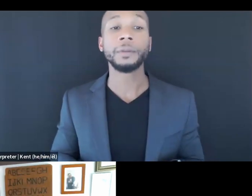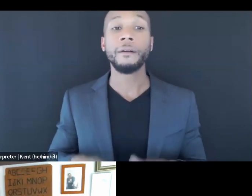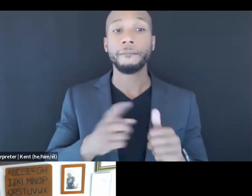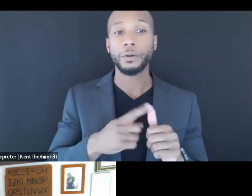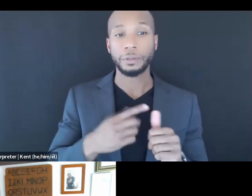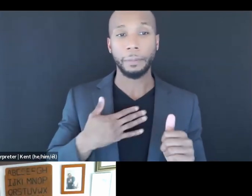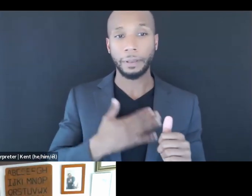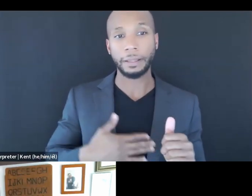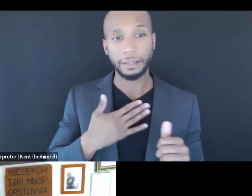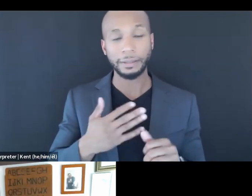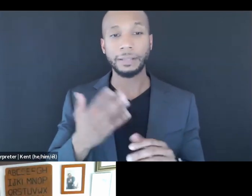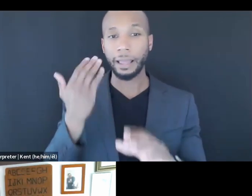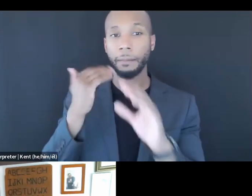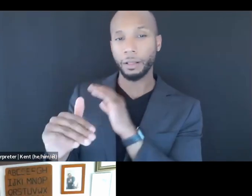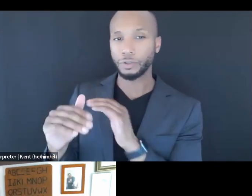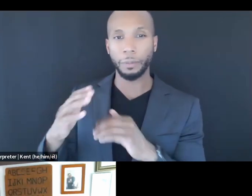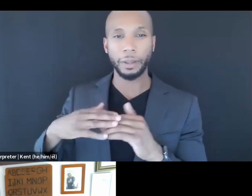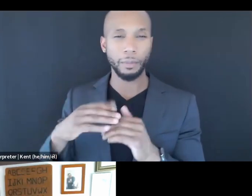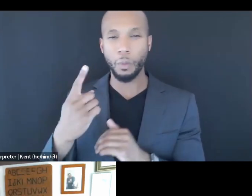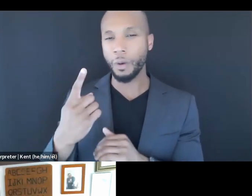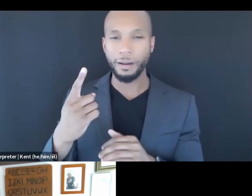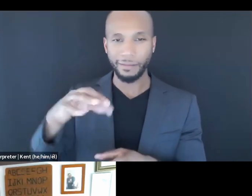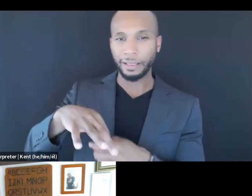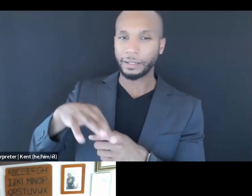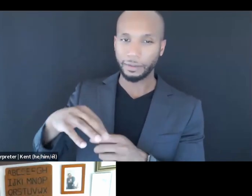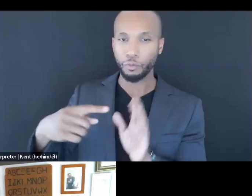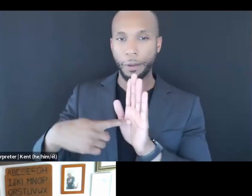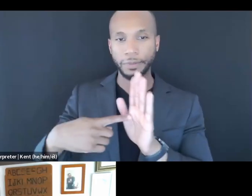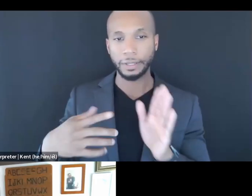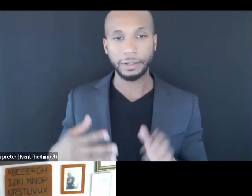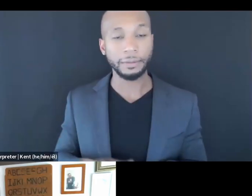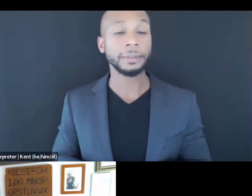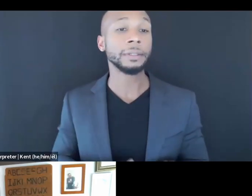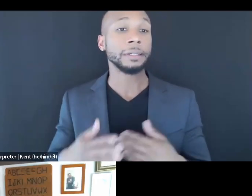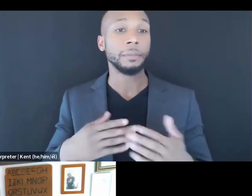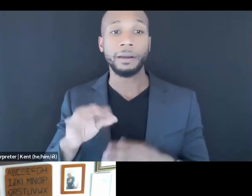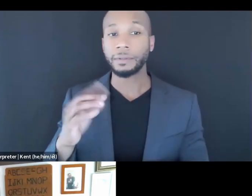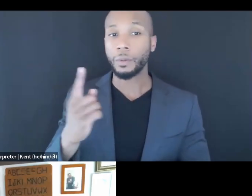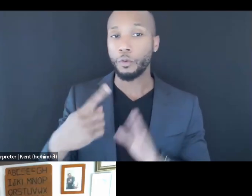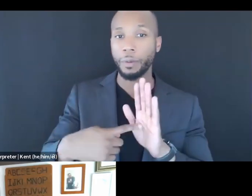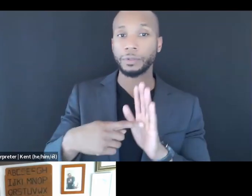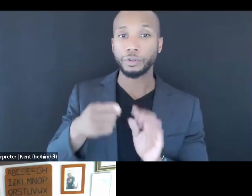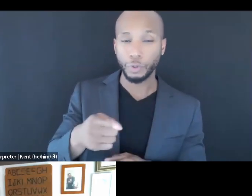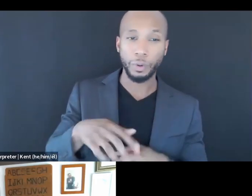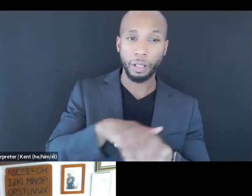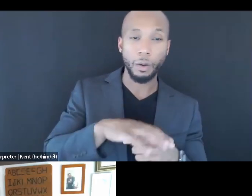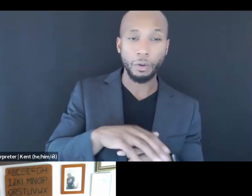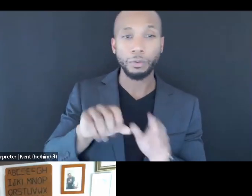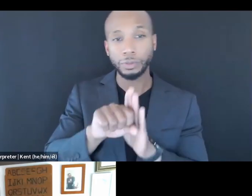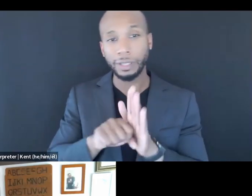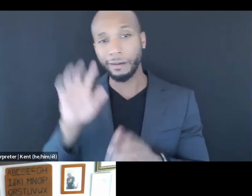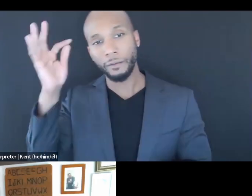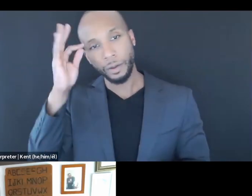please send an email to at least one of your elected representatives, whether that's someone who represents you at the local, state,